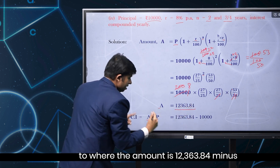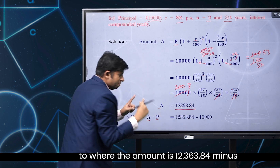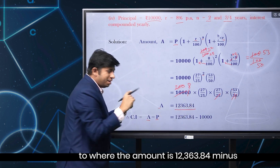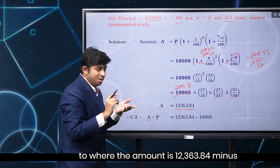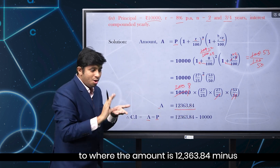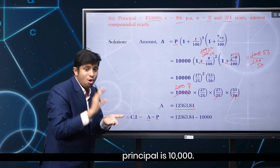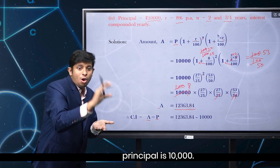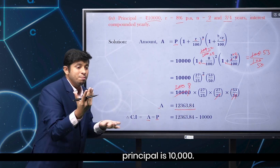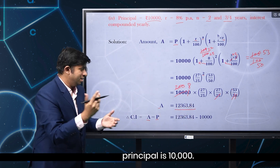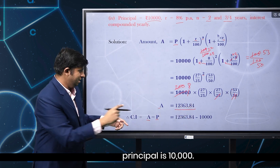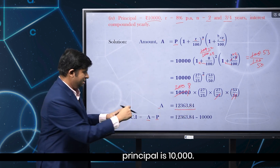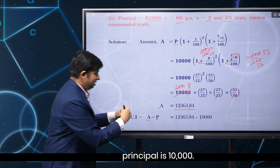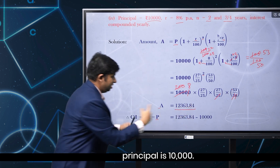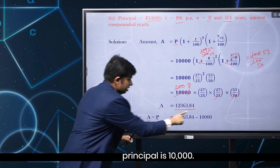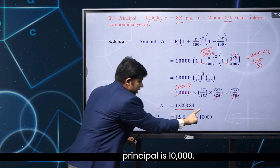12,363.84 minus principal is 10,000.